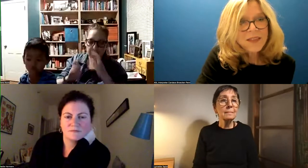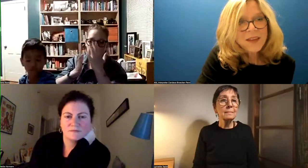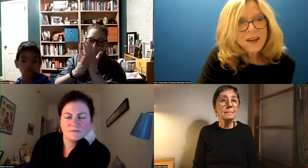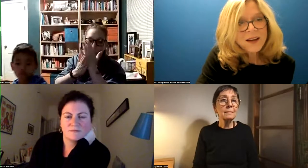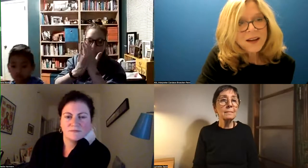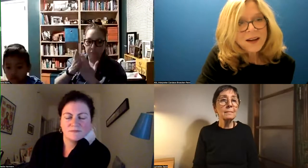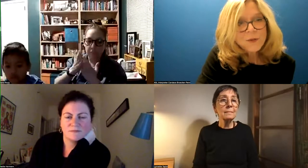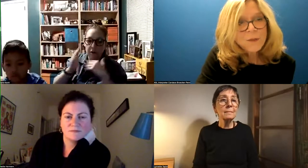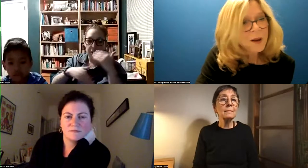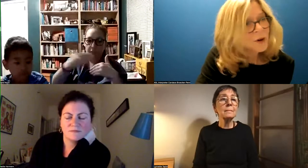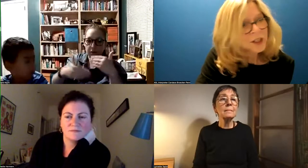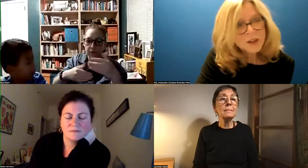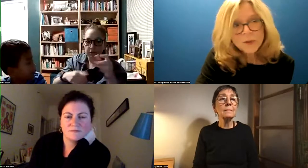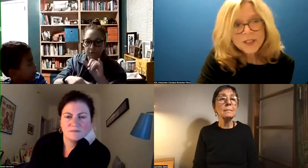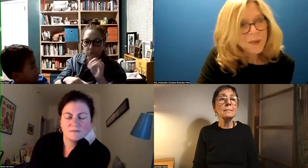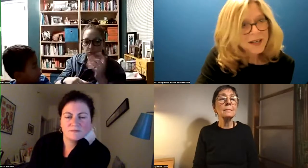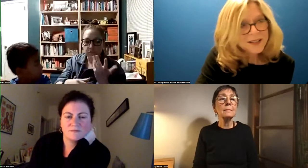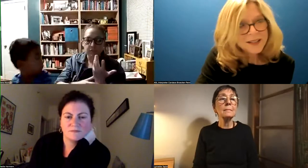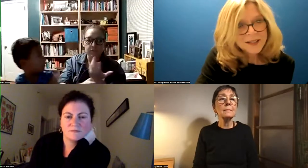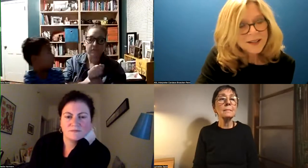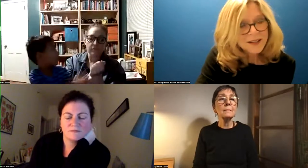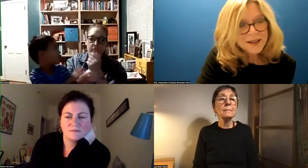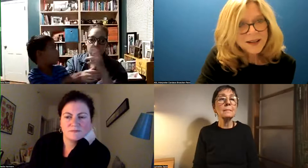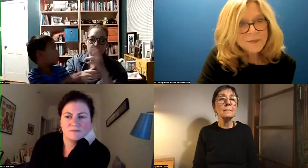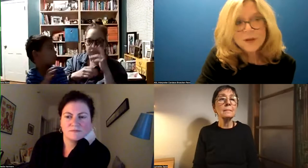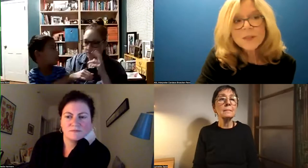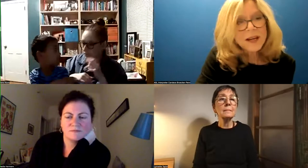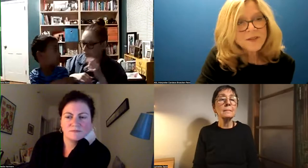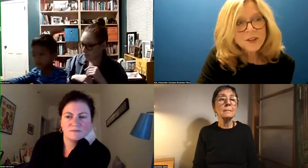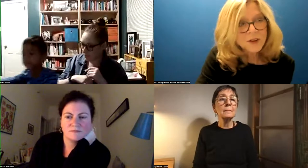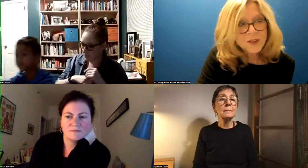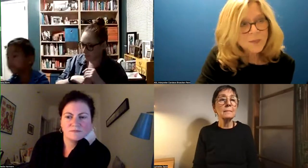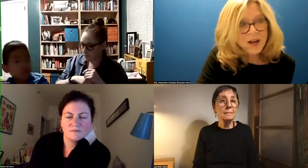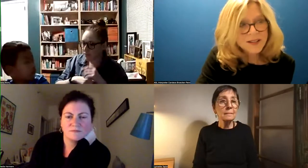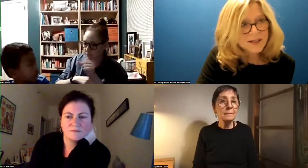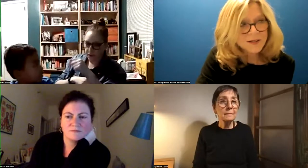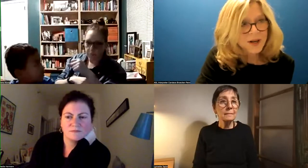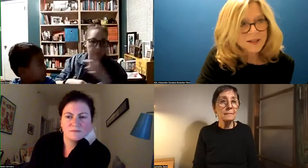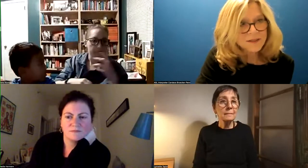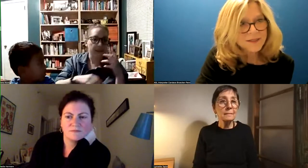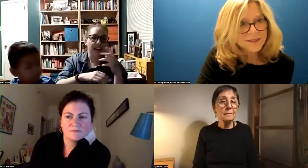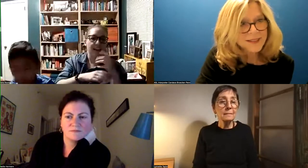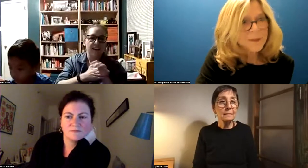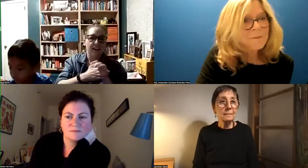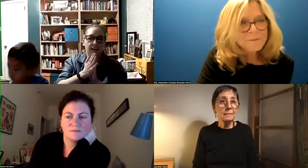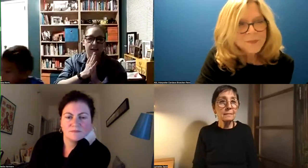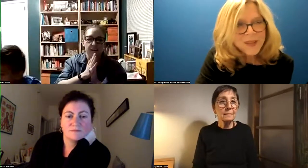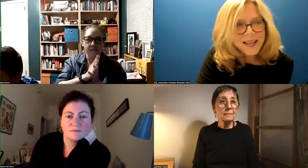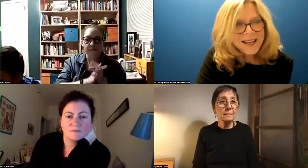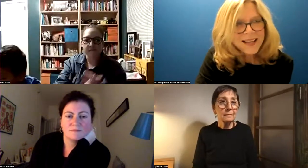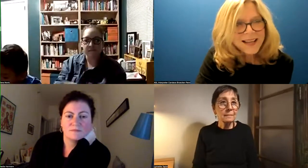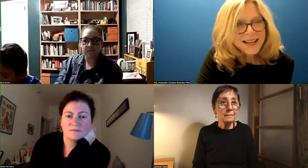So I think remembering to respect and be respectful during the process as well.